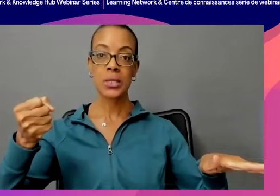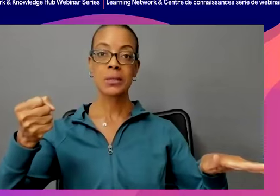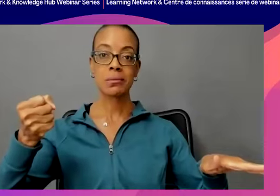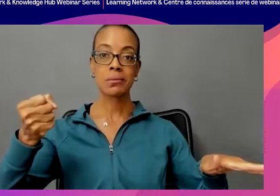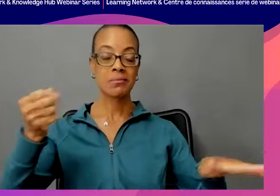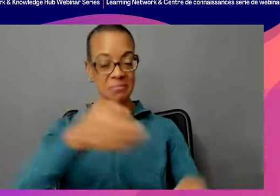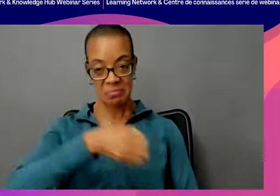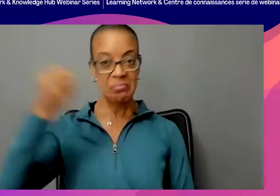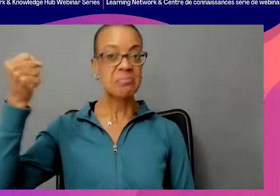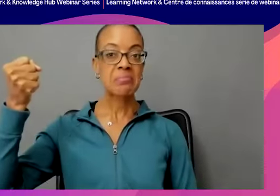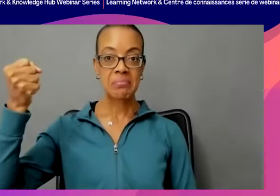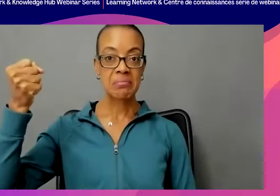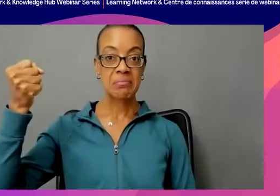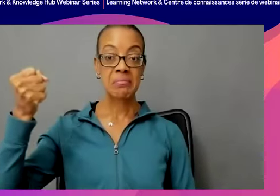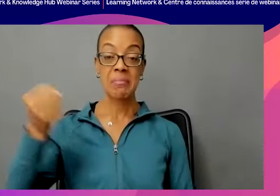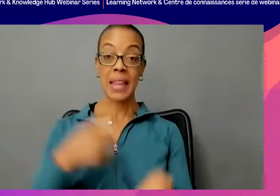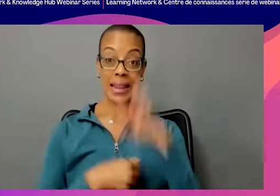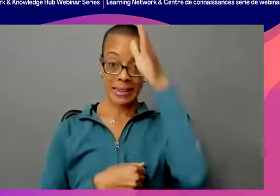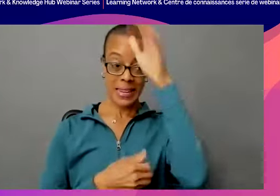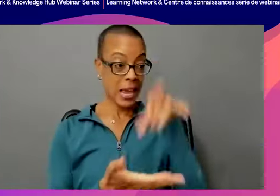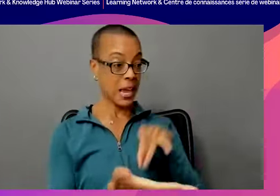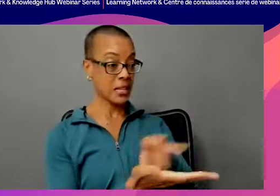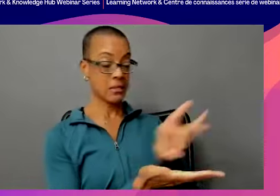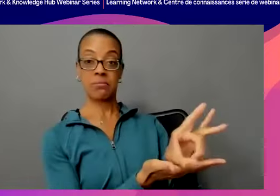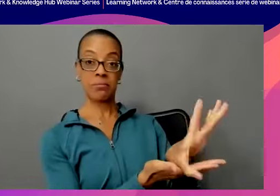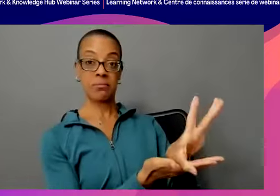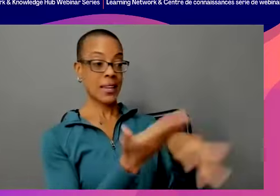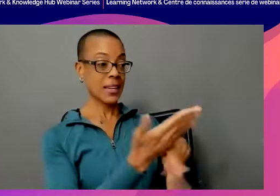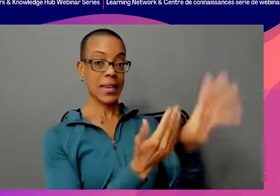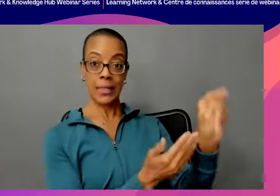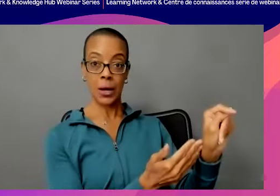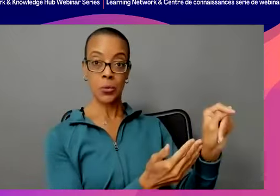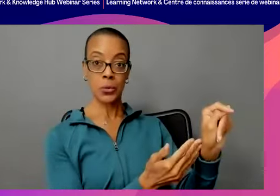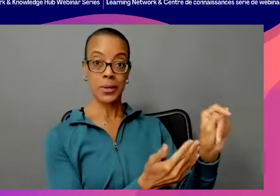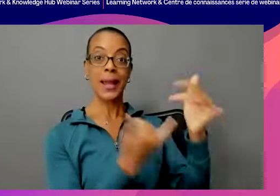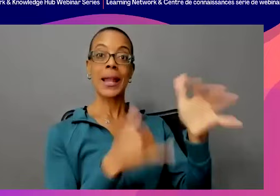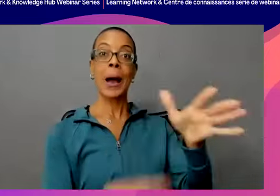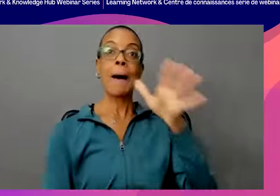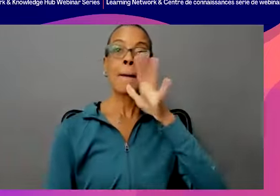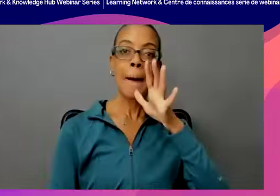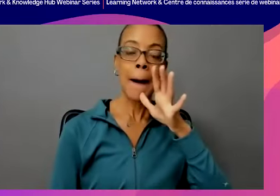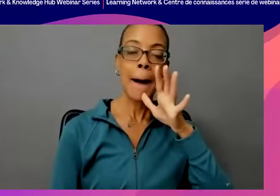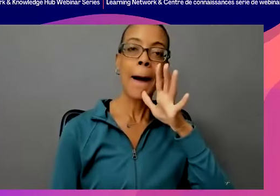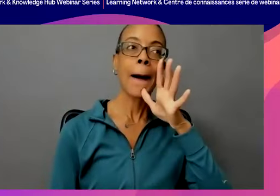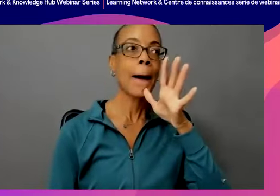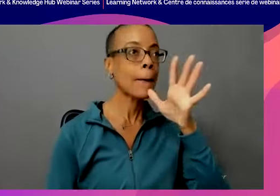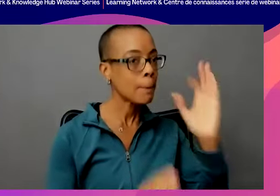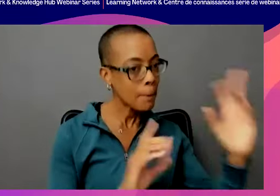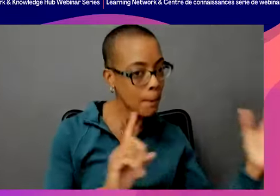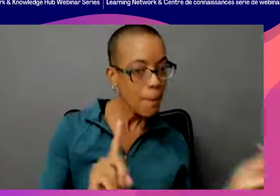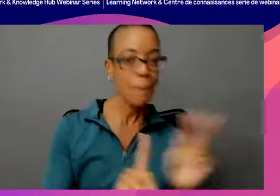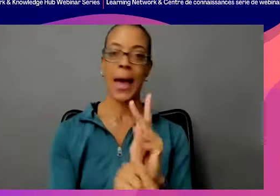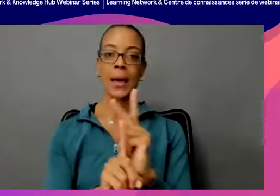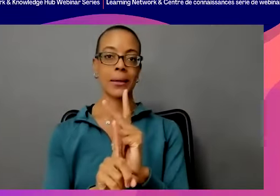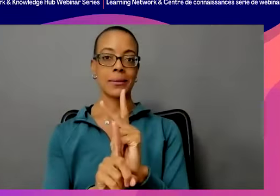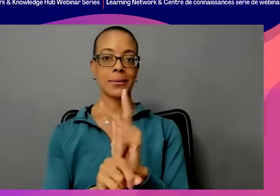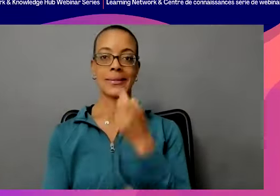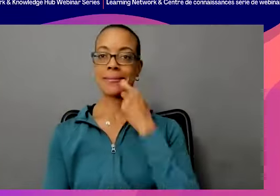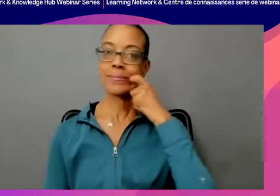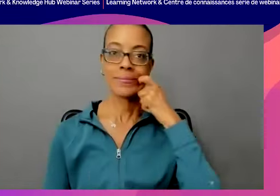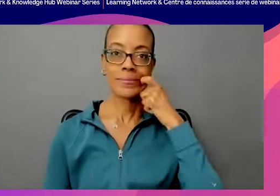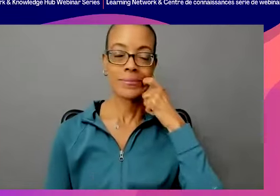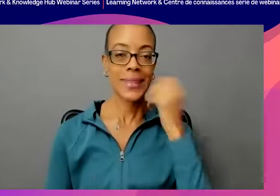children, kicked the dad out of the house, and the mom is now relapsed, which as we know, when we relapse, chances of dying